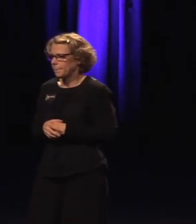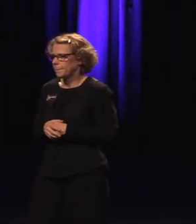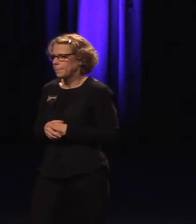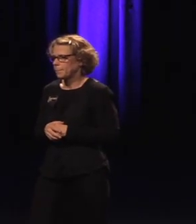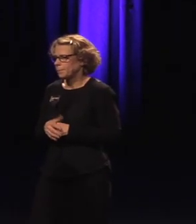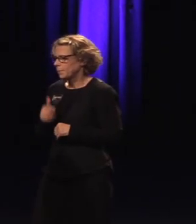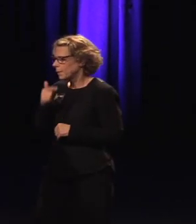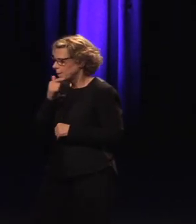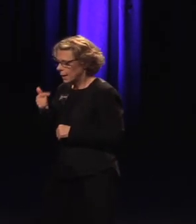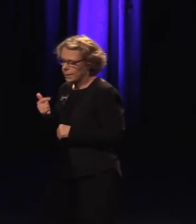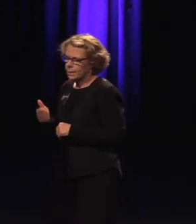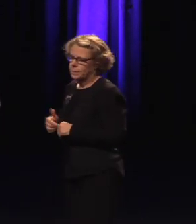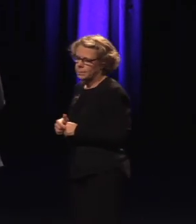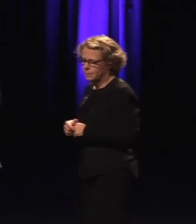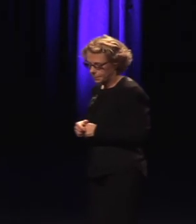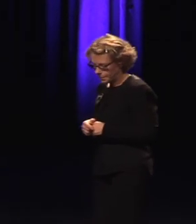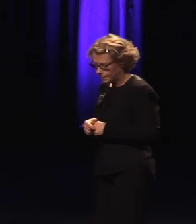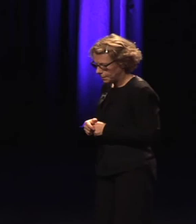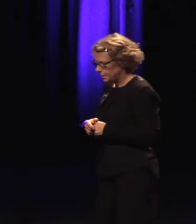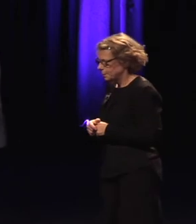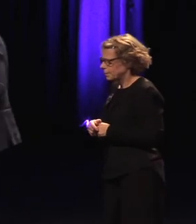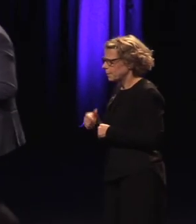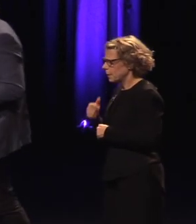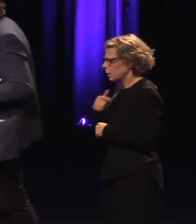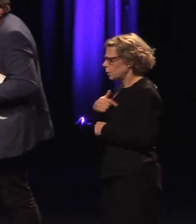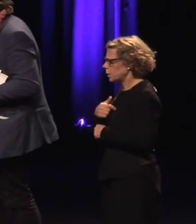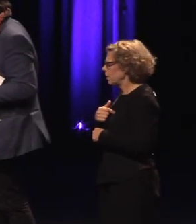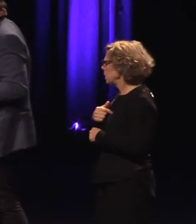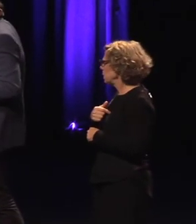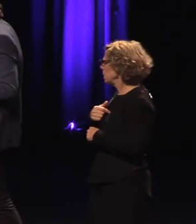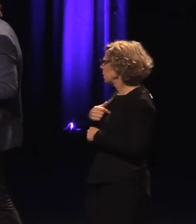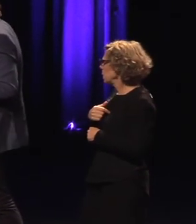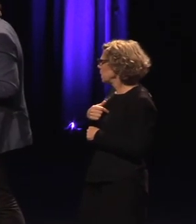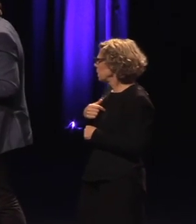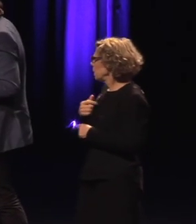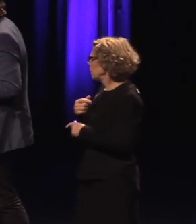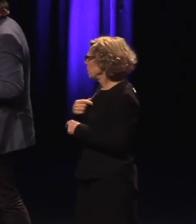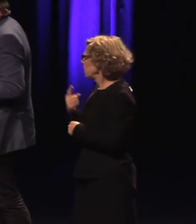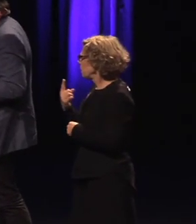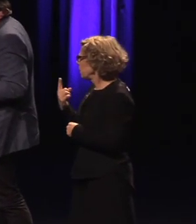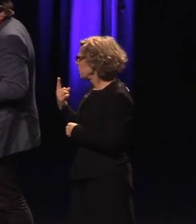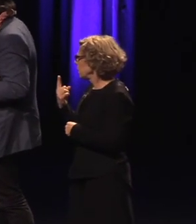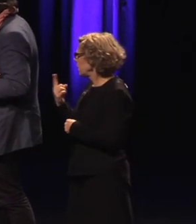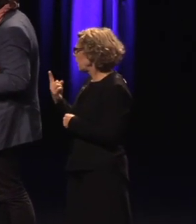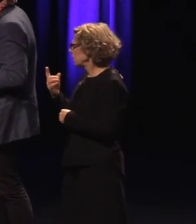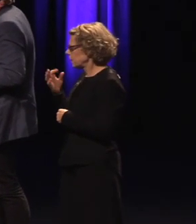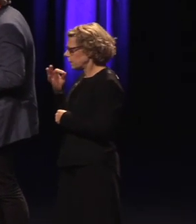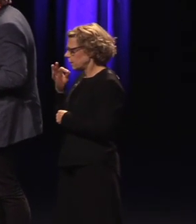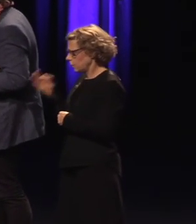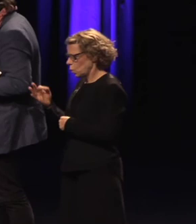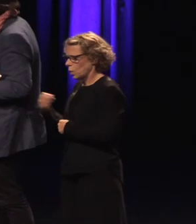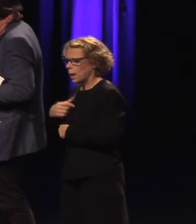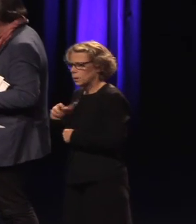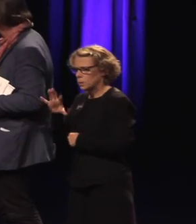Thank you so much, Navi, for your introduction. We will ask the panel to come up. Just 1 second. I just want to put you one question, the simple one. Are